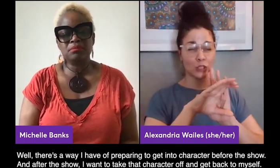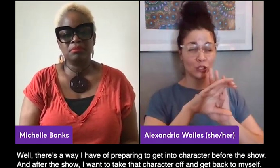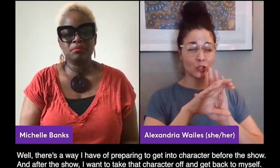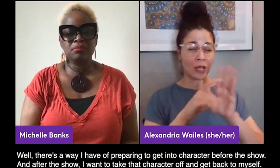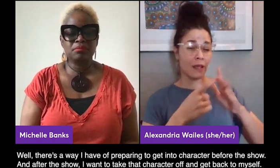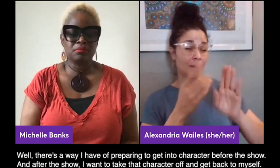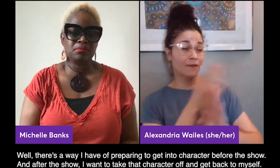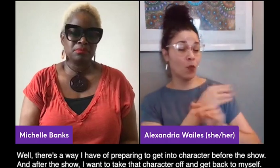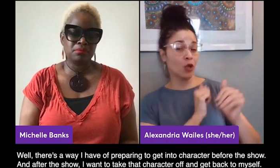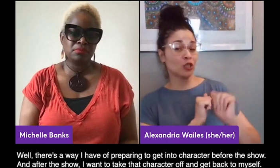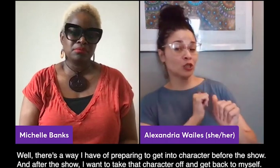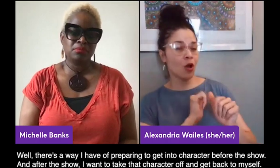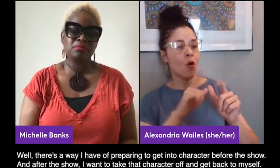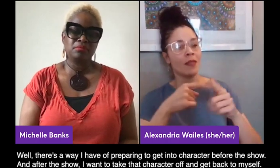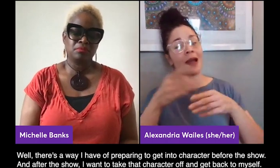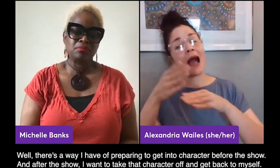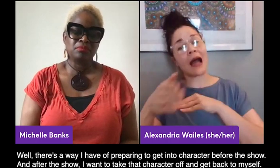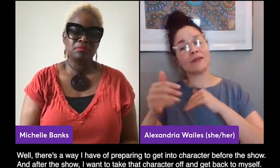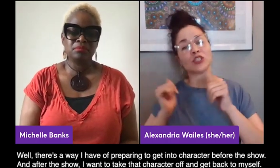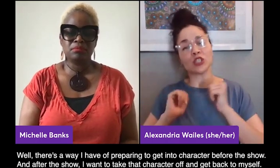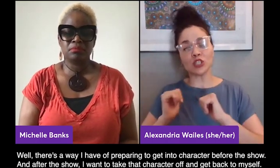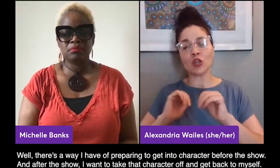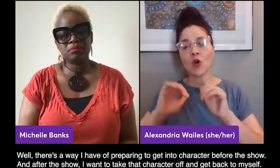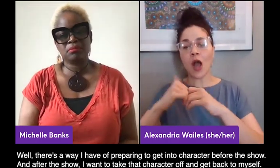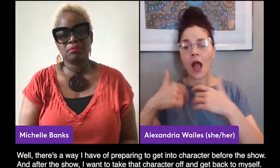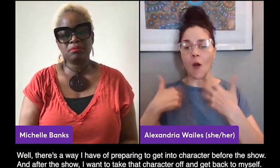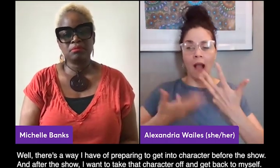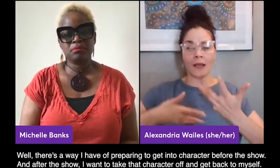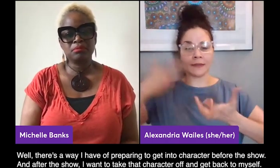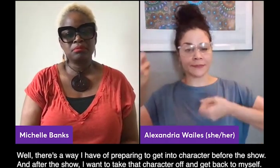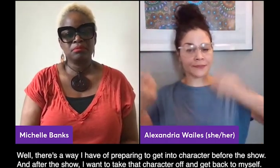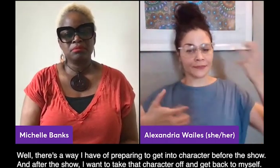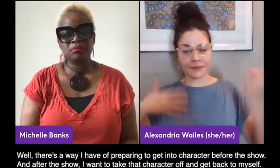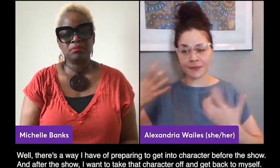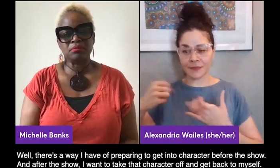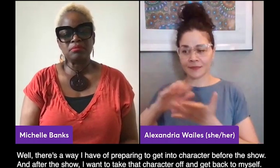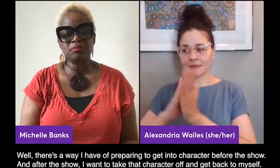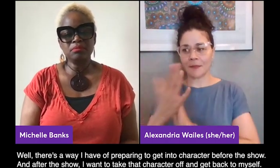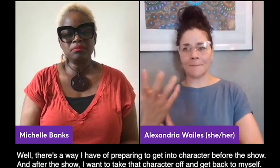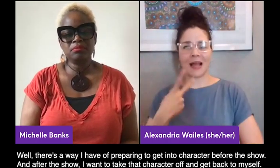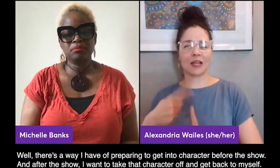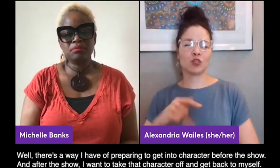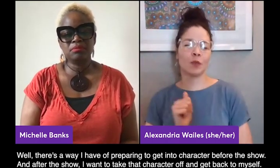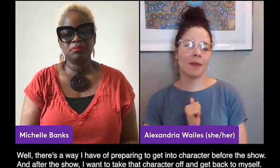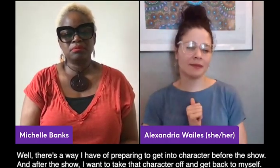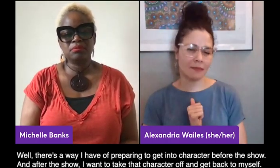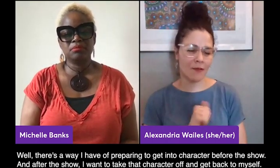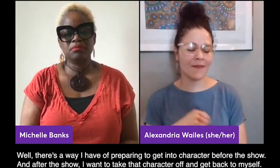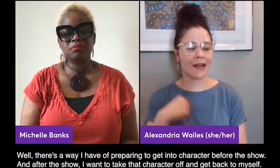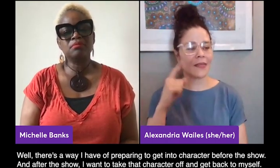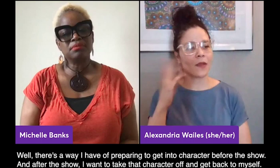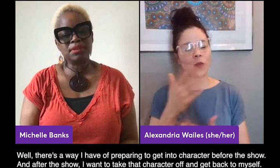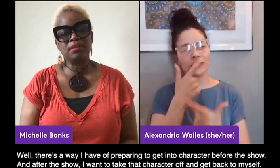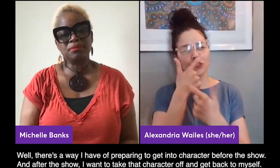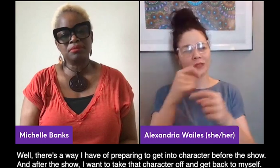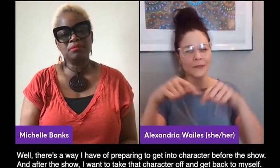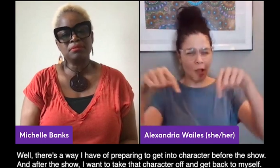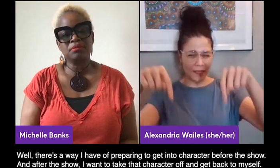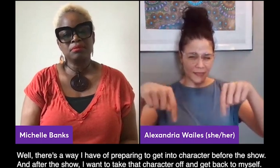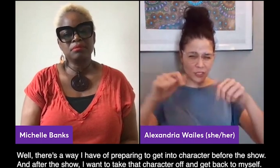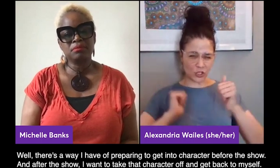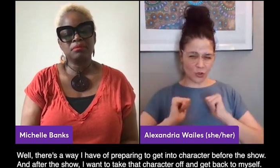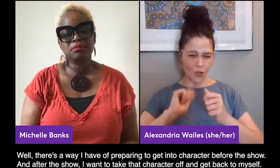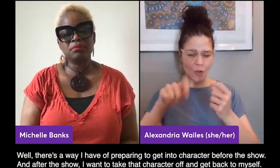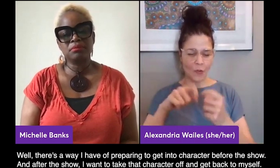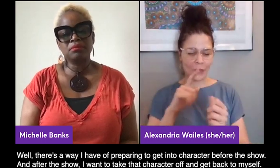And after the show, I want to take that character off and get back to myself.